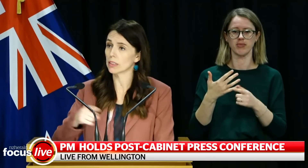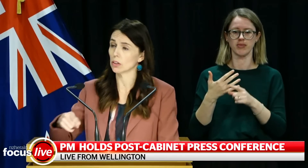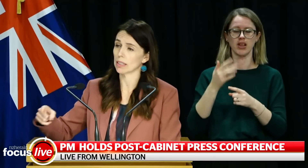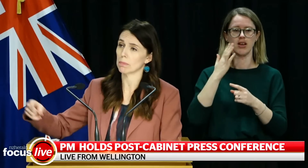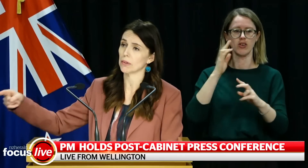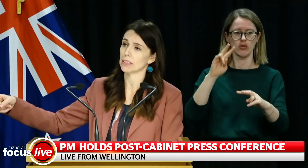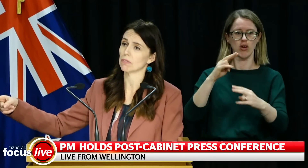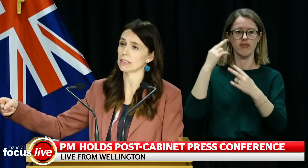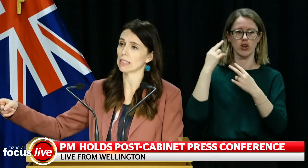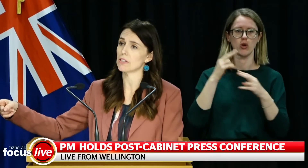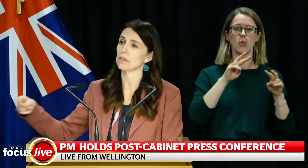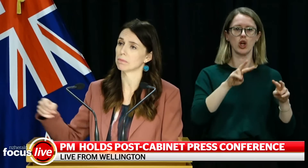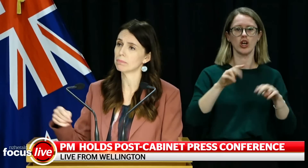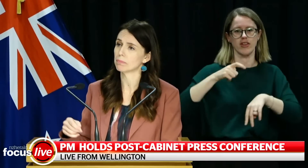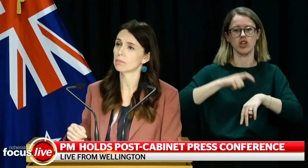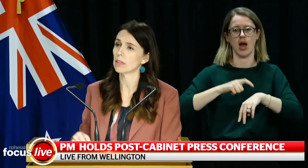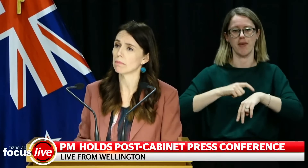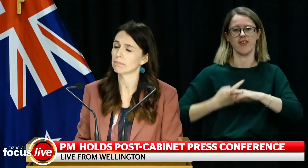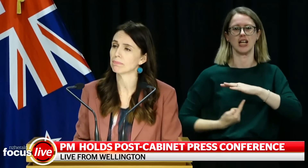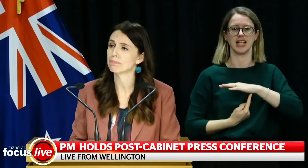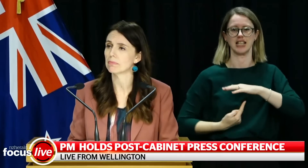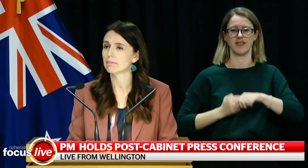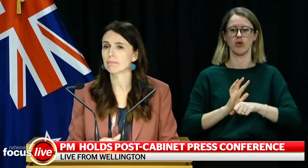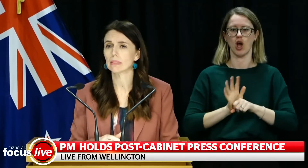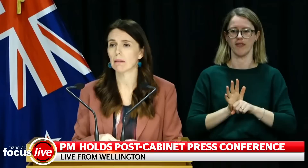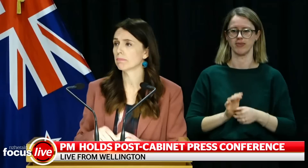review, we always look at the periods of isolation. Yeah.